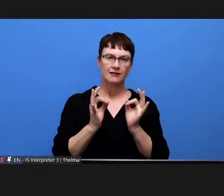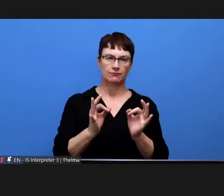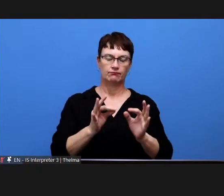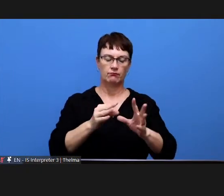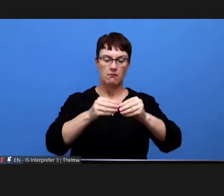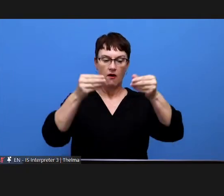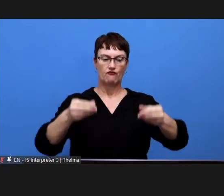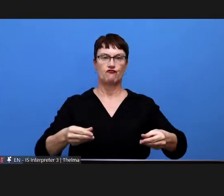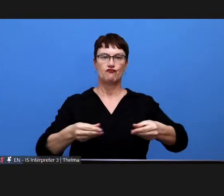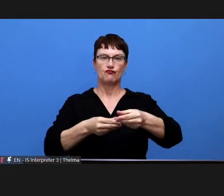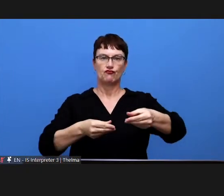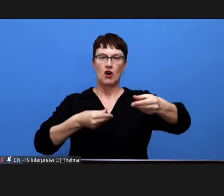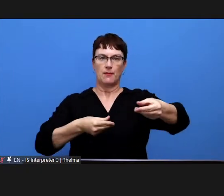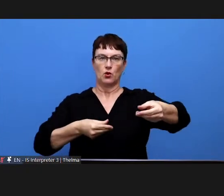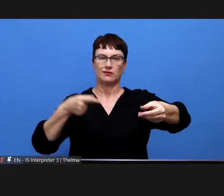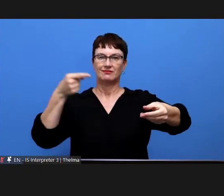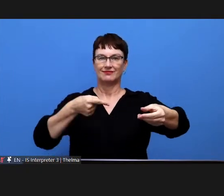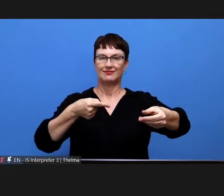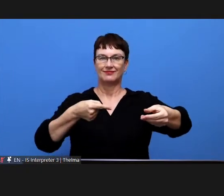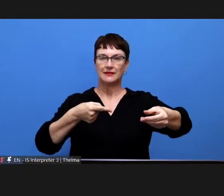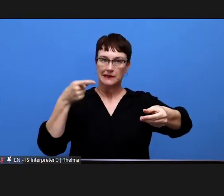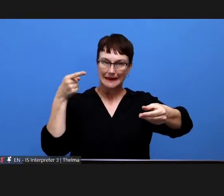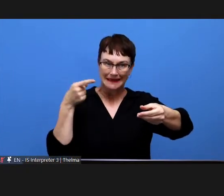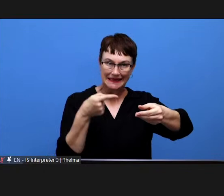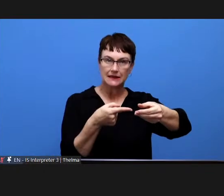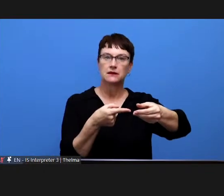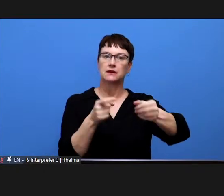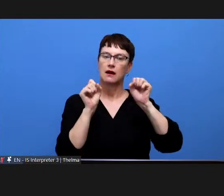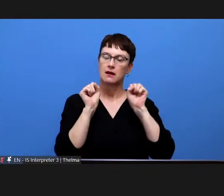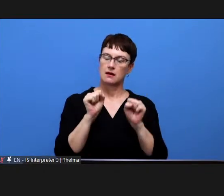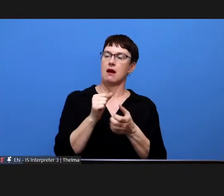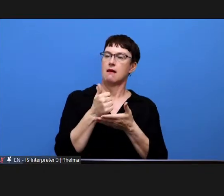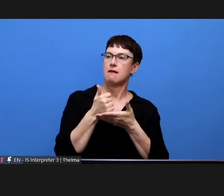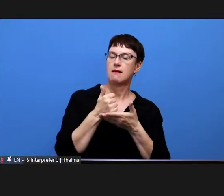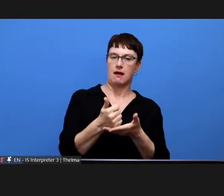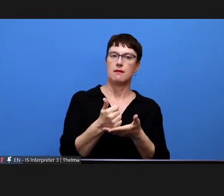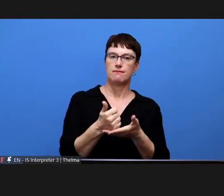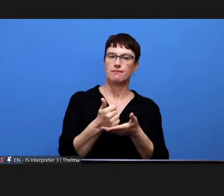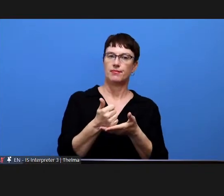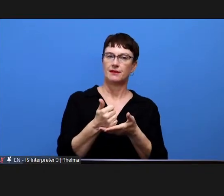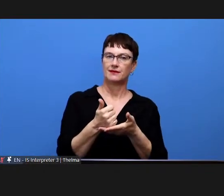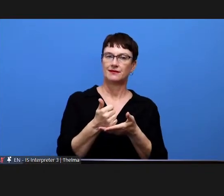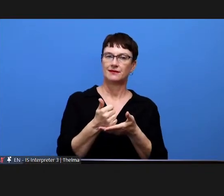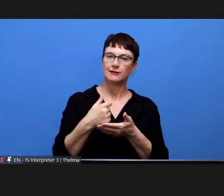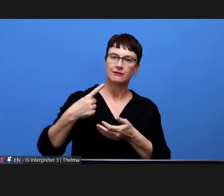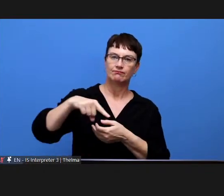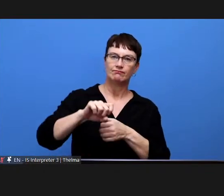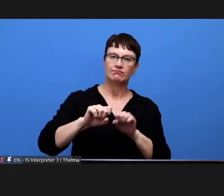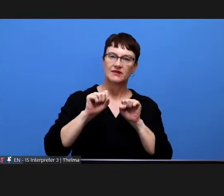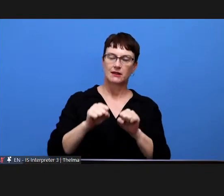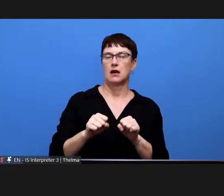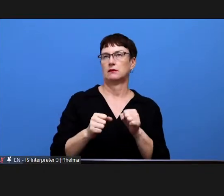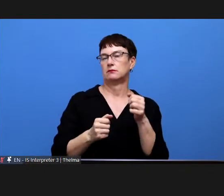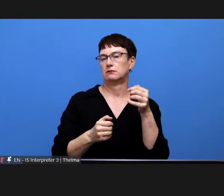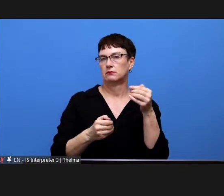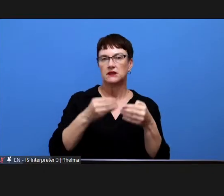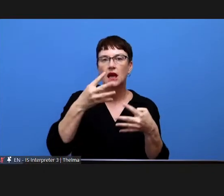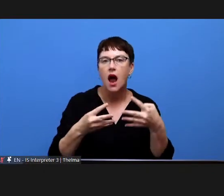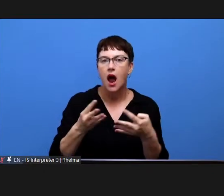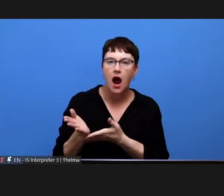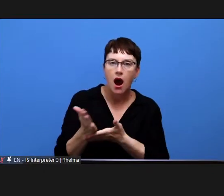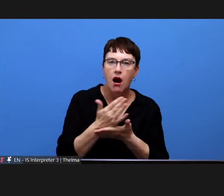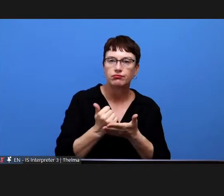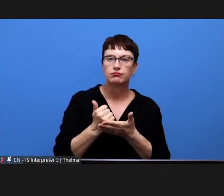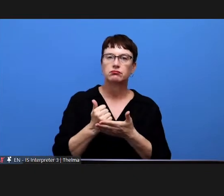the local administration will serve that purpose, especially in the context of data collection and then data